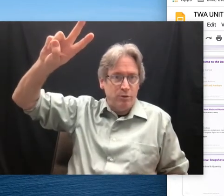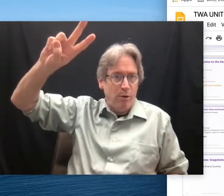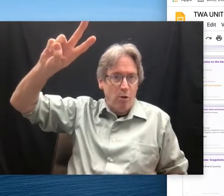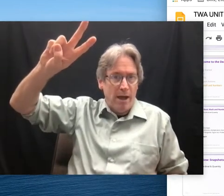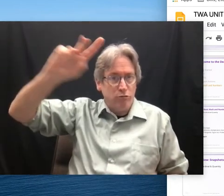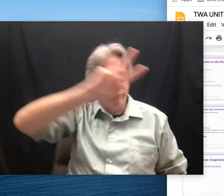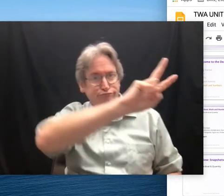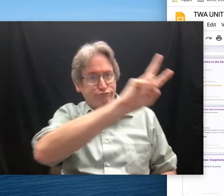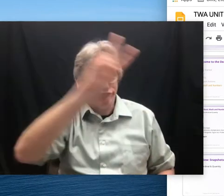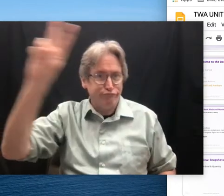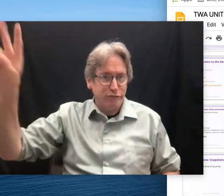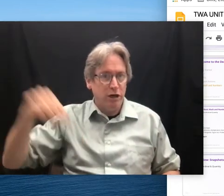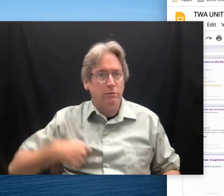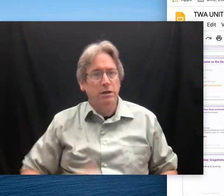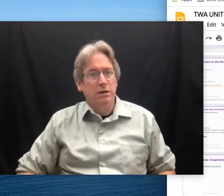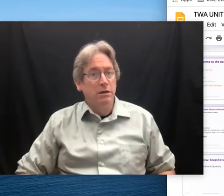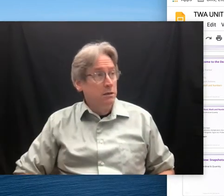may do palm out.